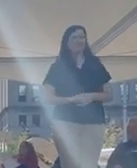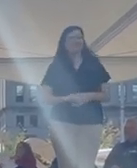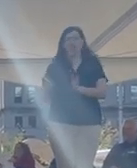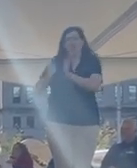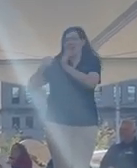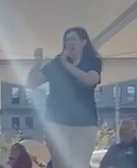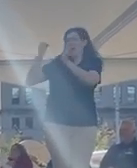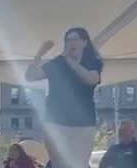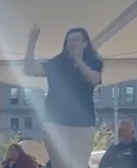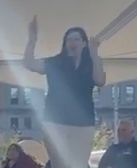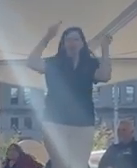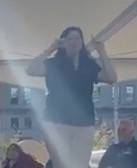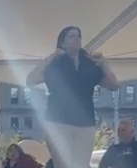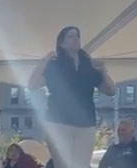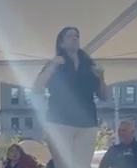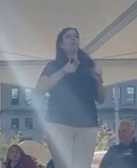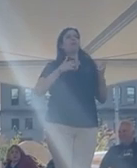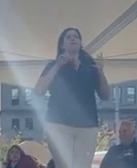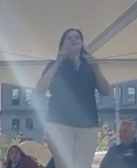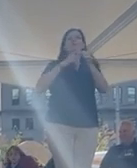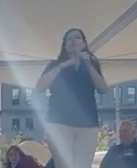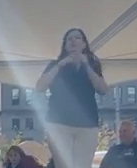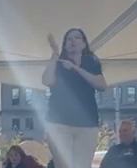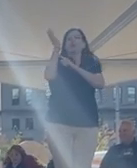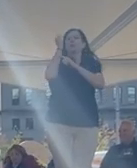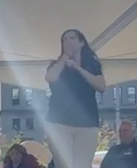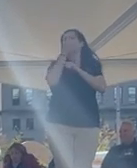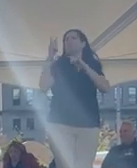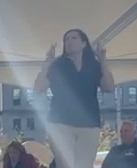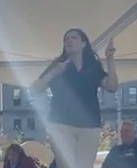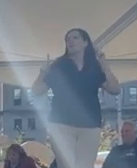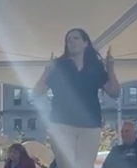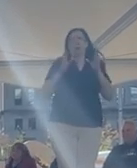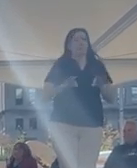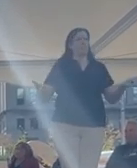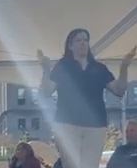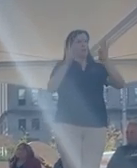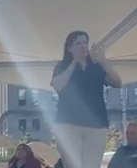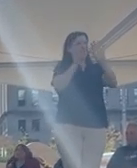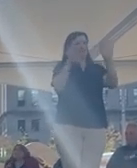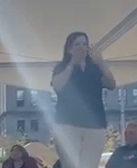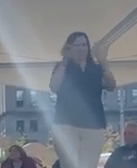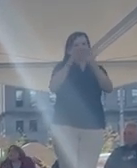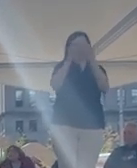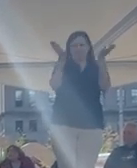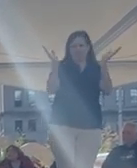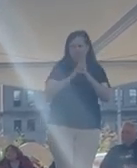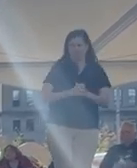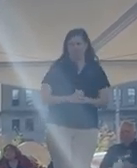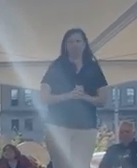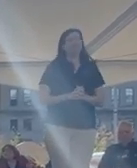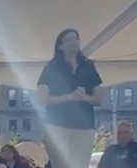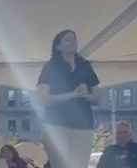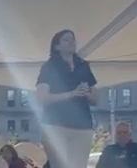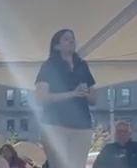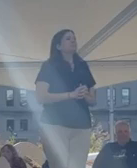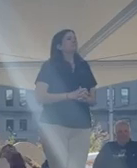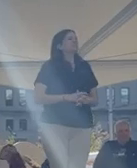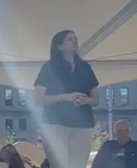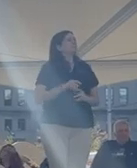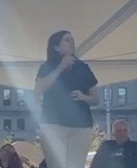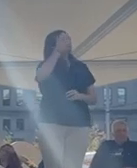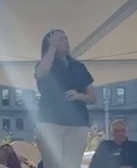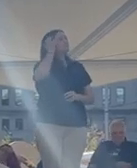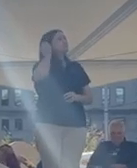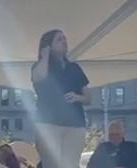We want to hear from a handful of people who have important things to say. So to start